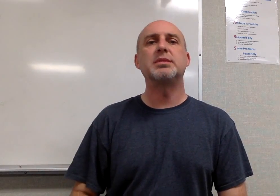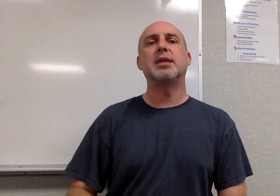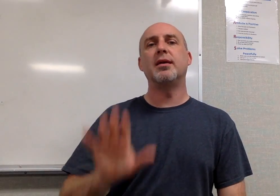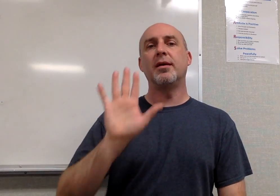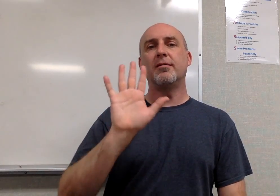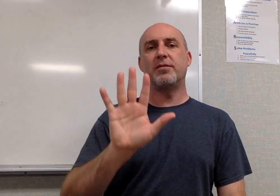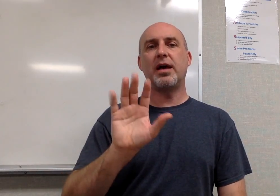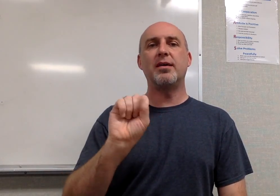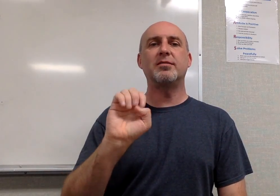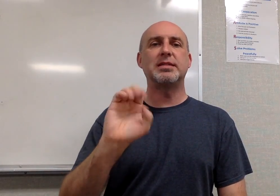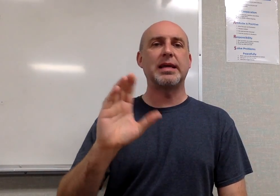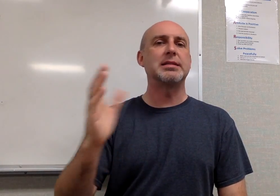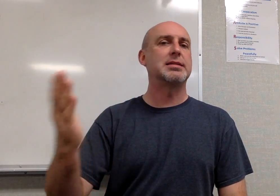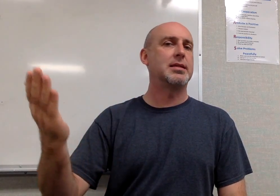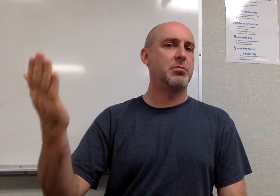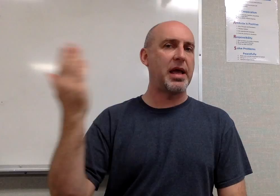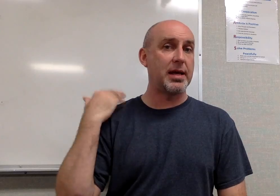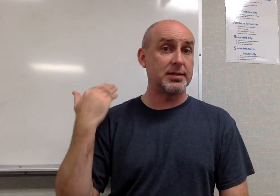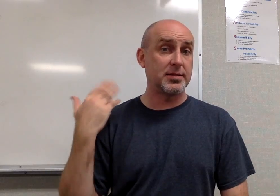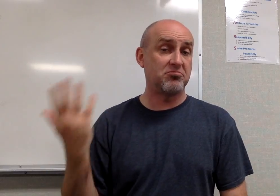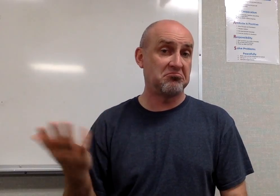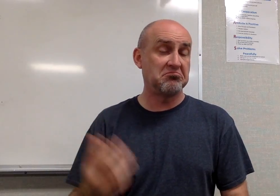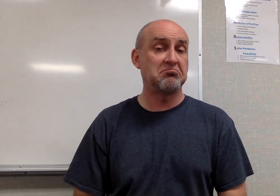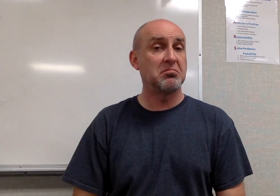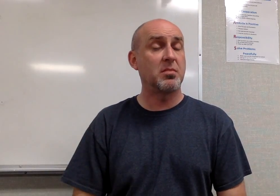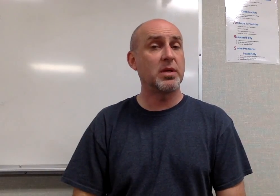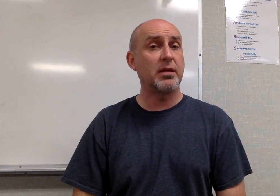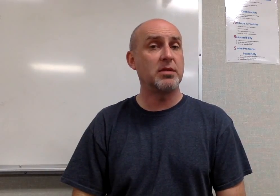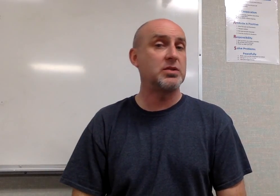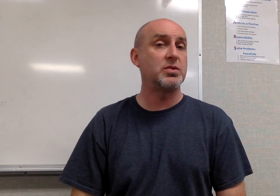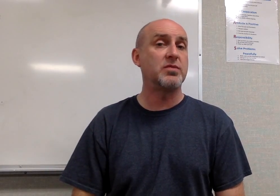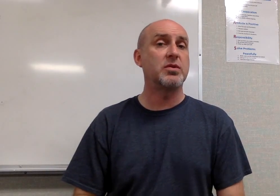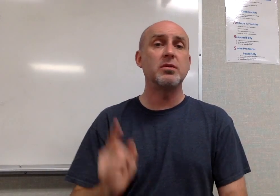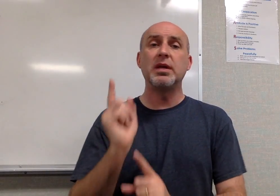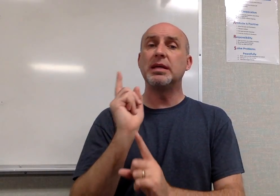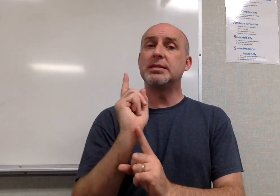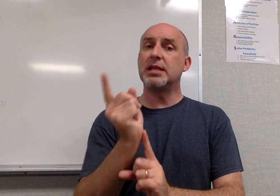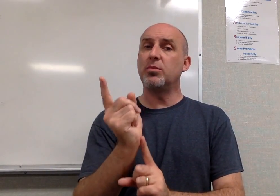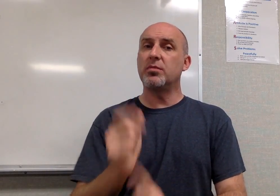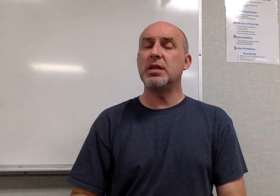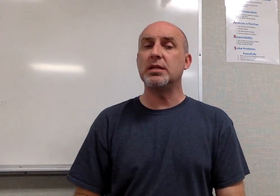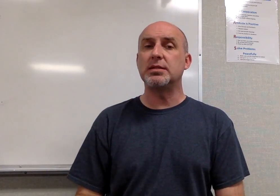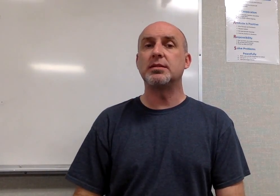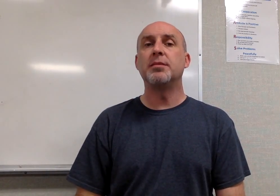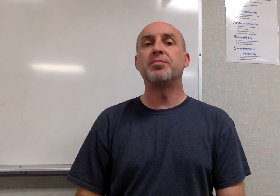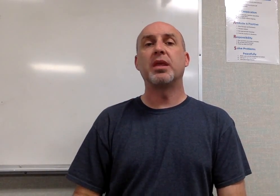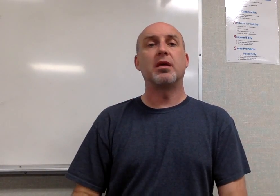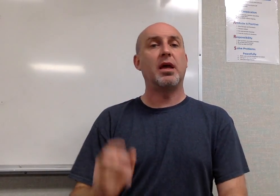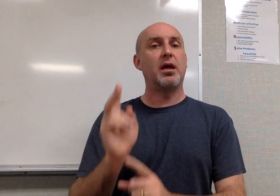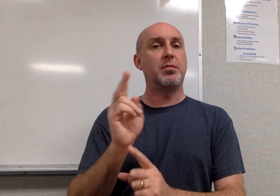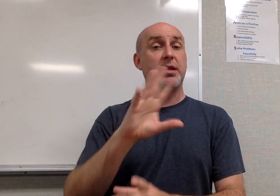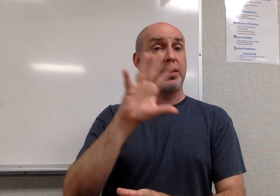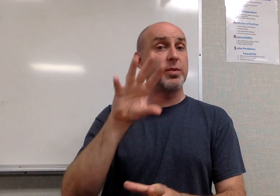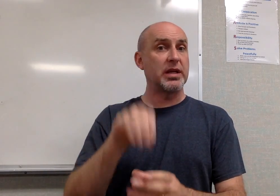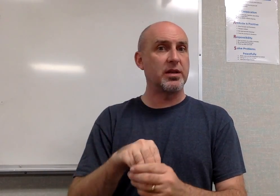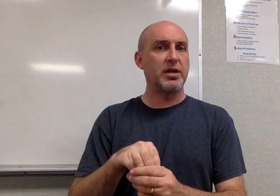say 5 seconds in the past. Okay, not too difficult. Same with minutes. And here we can,